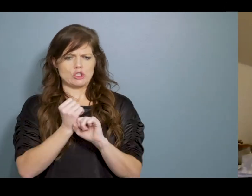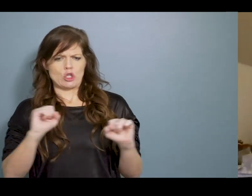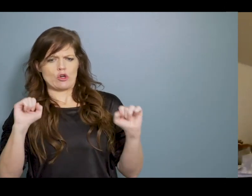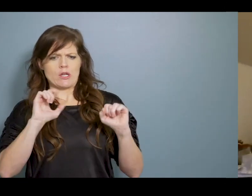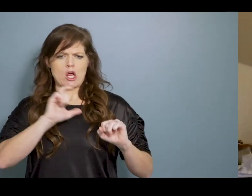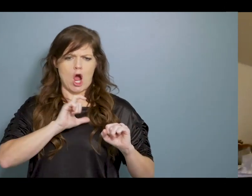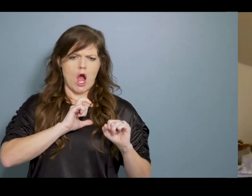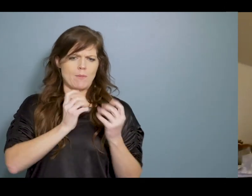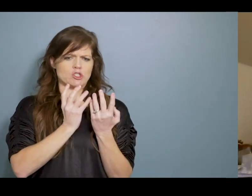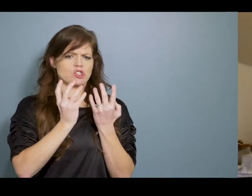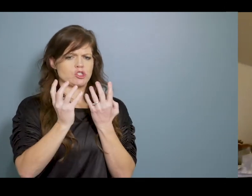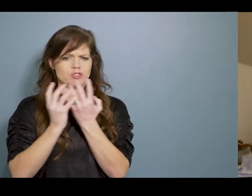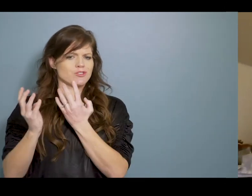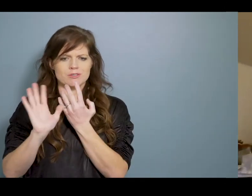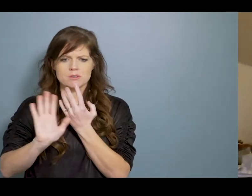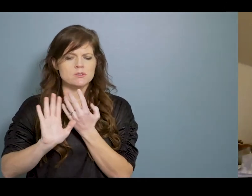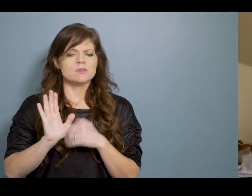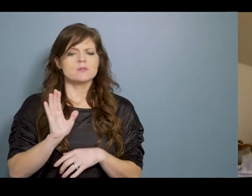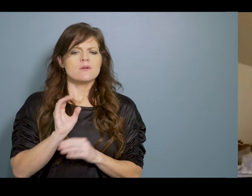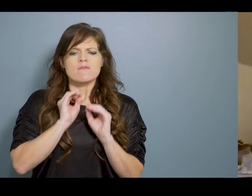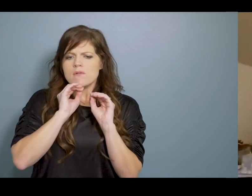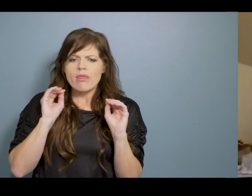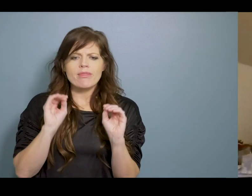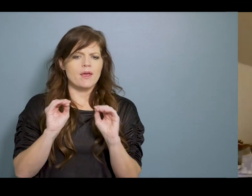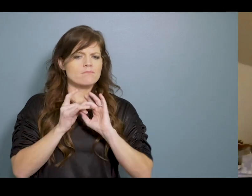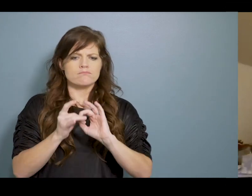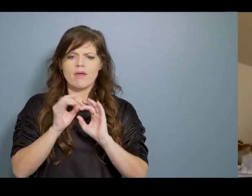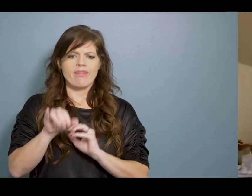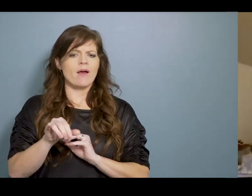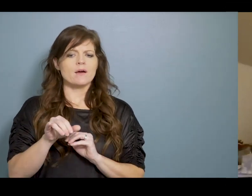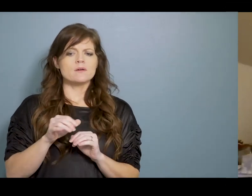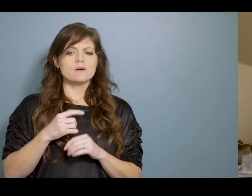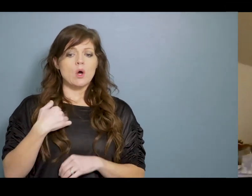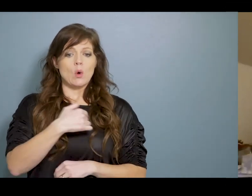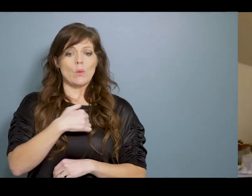and police forces or anything like that. We've not